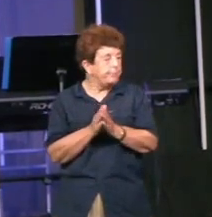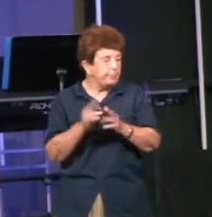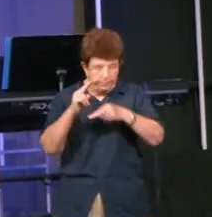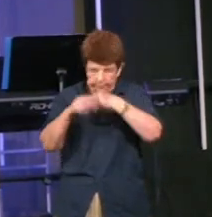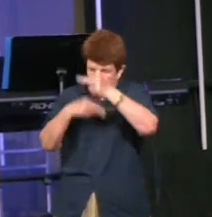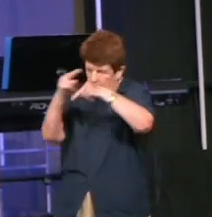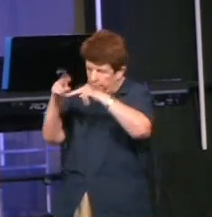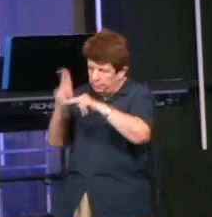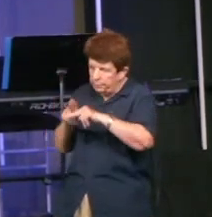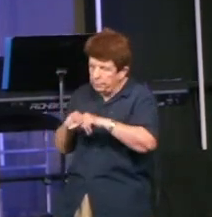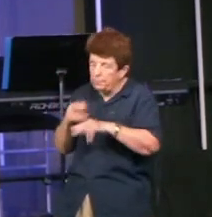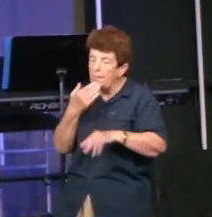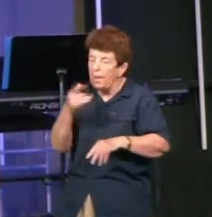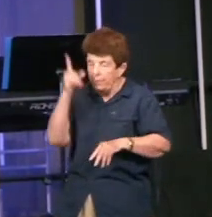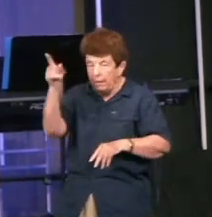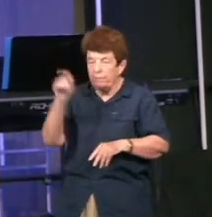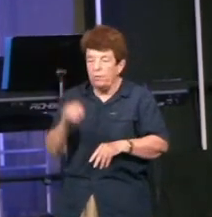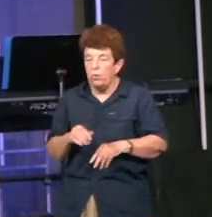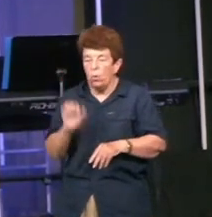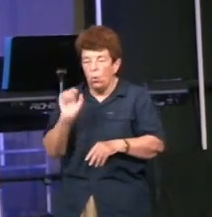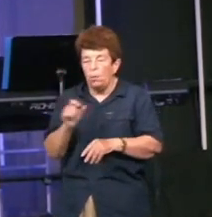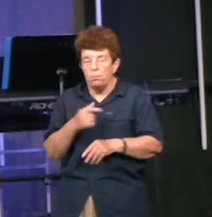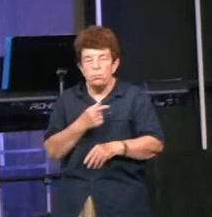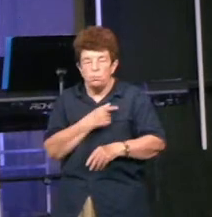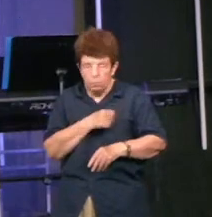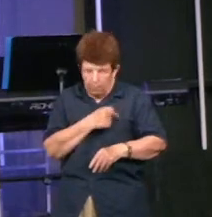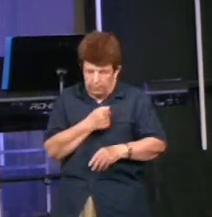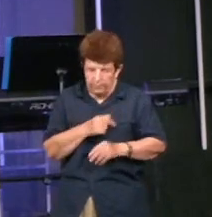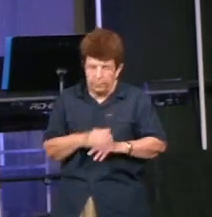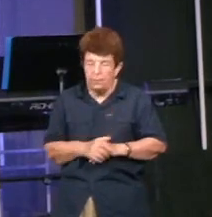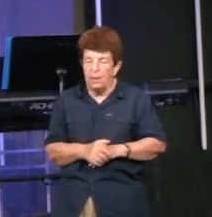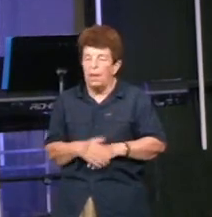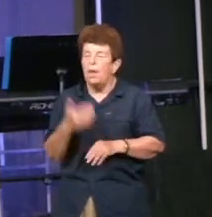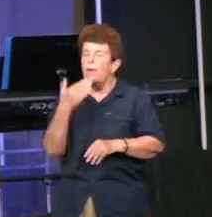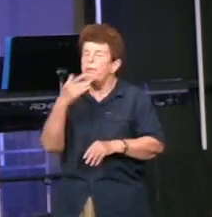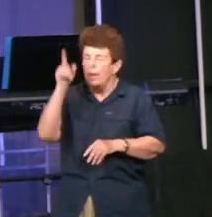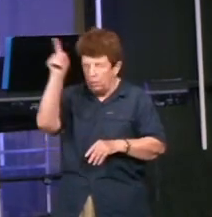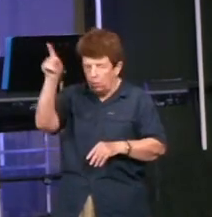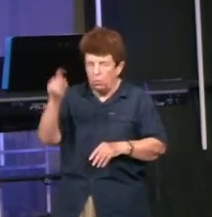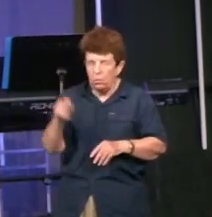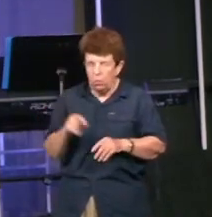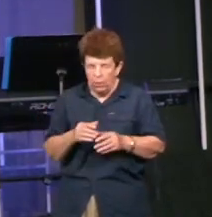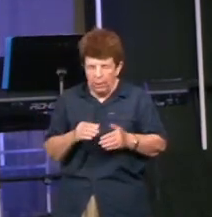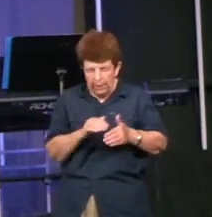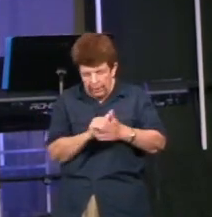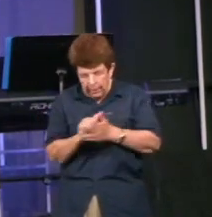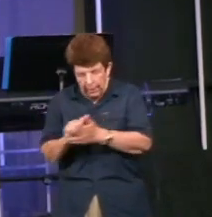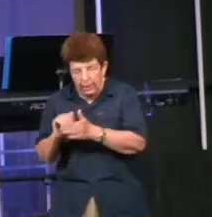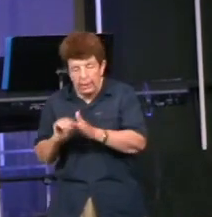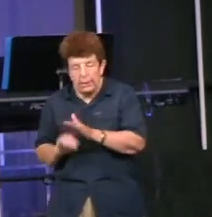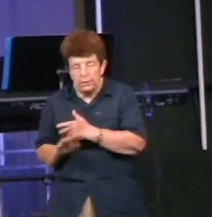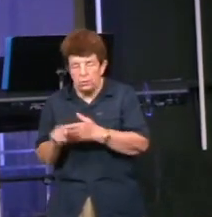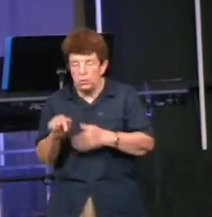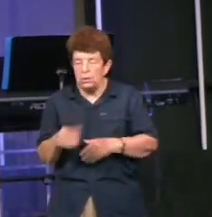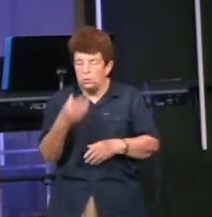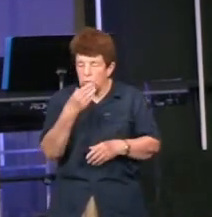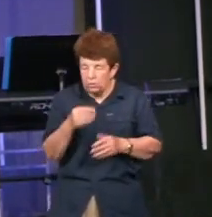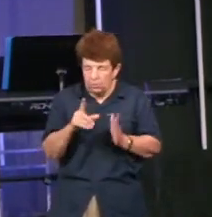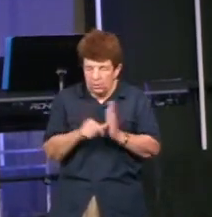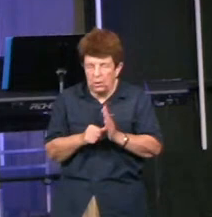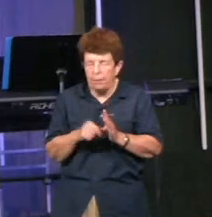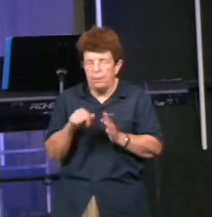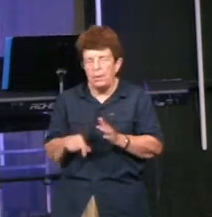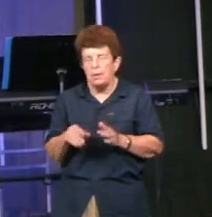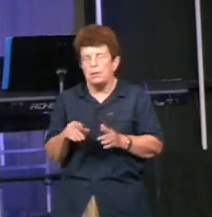Heavenly Father, we thank you for your word. We thank you that as we enter into this Christmas time,